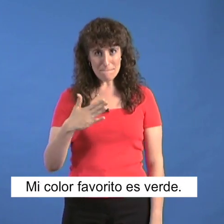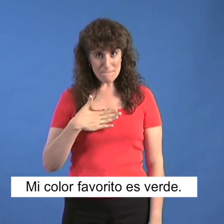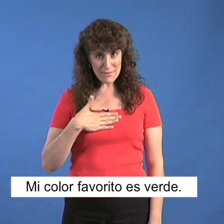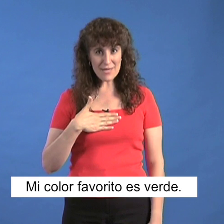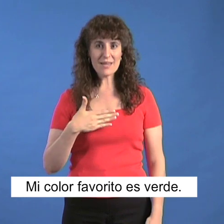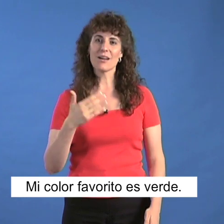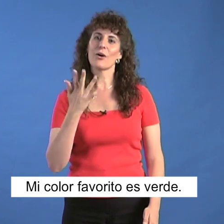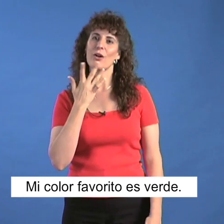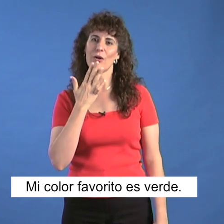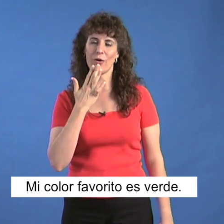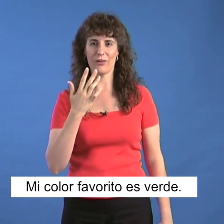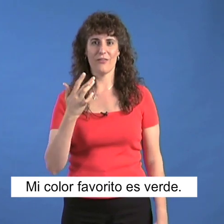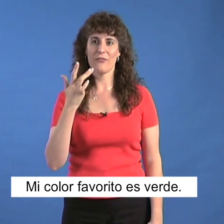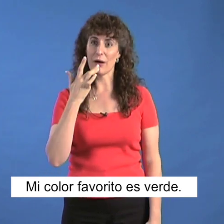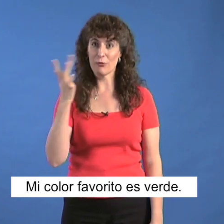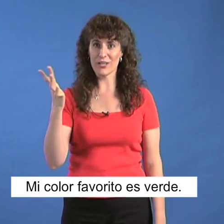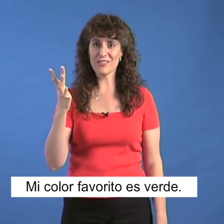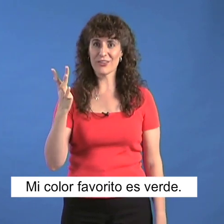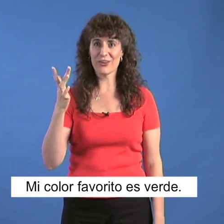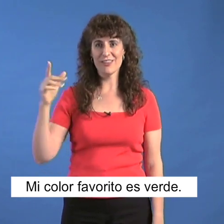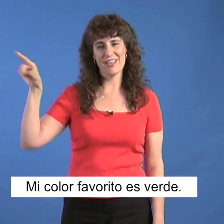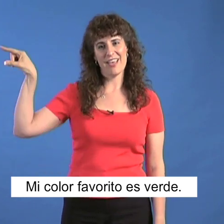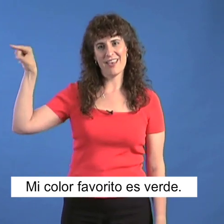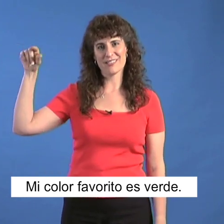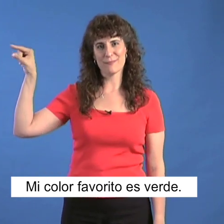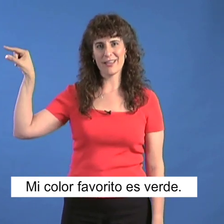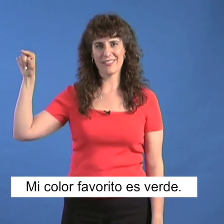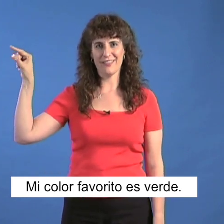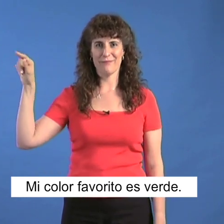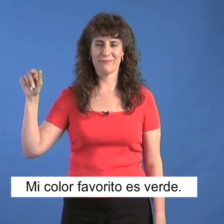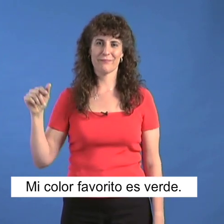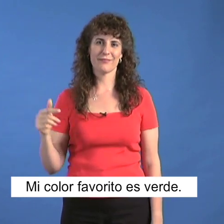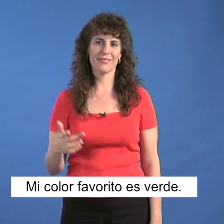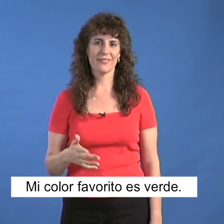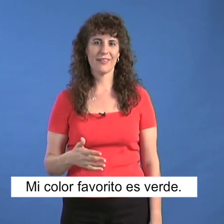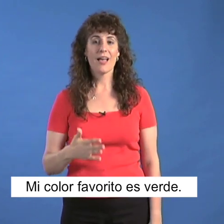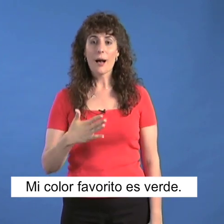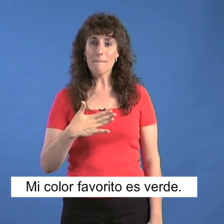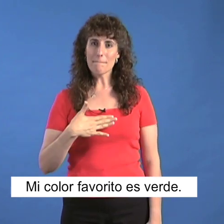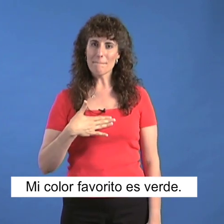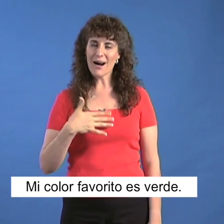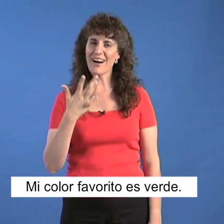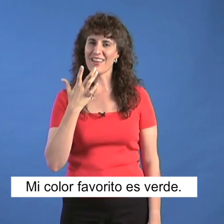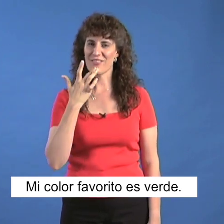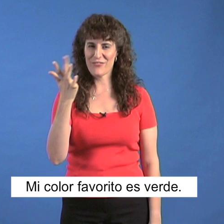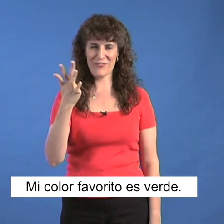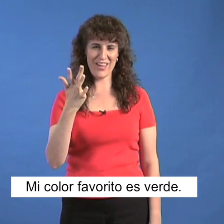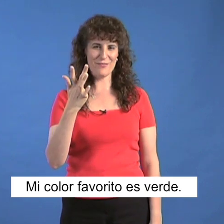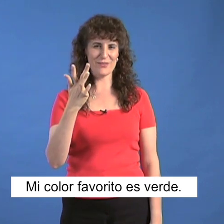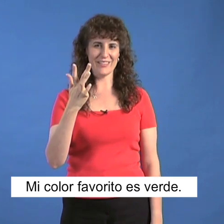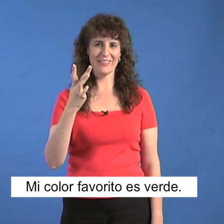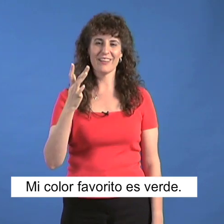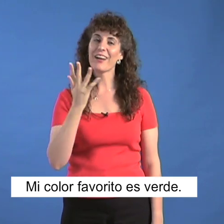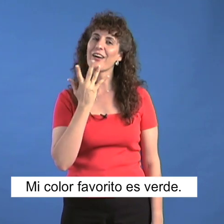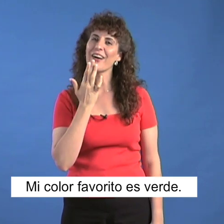Mi color favorito es verde. My favorite